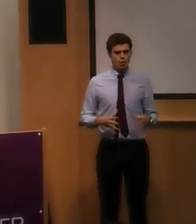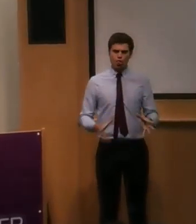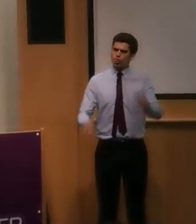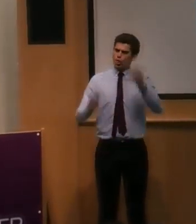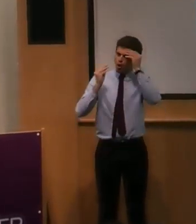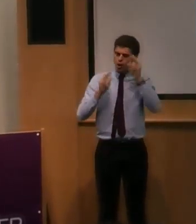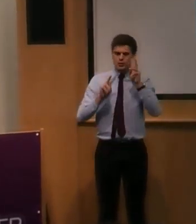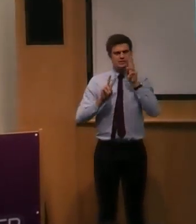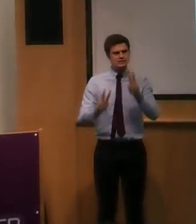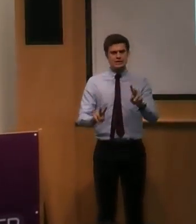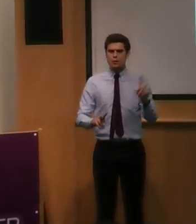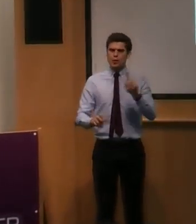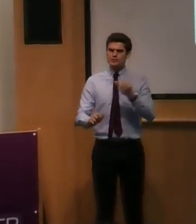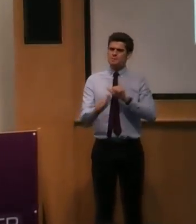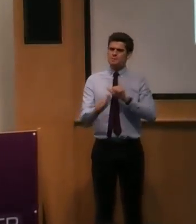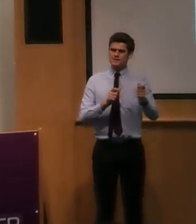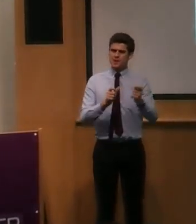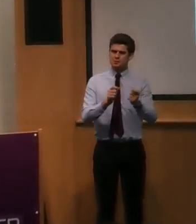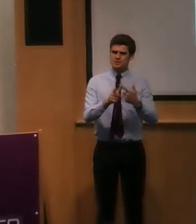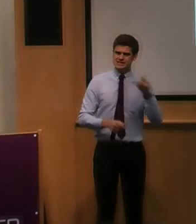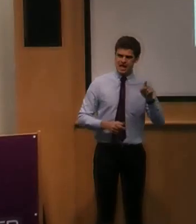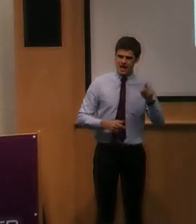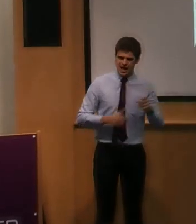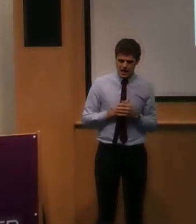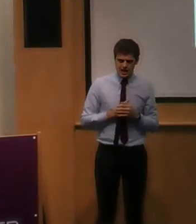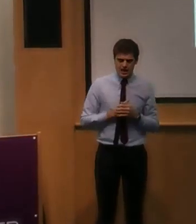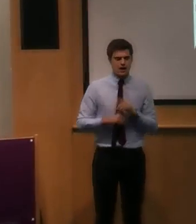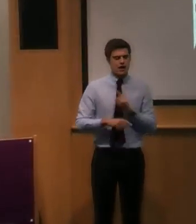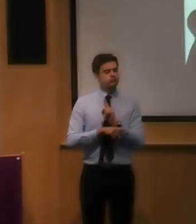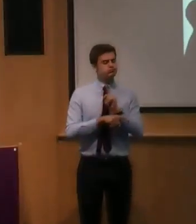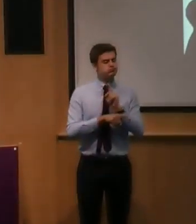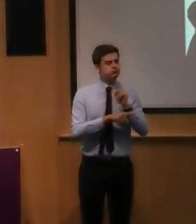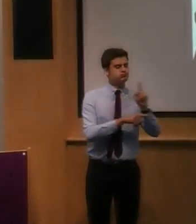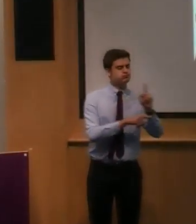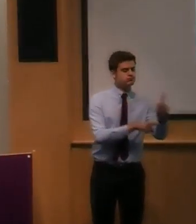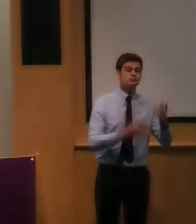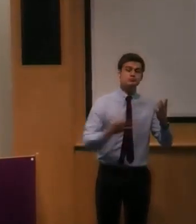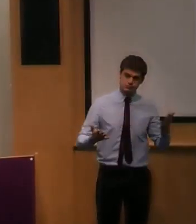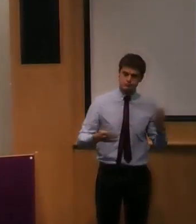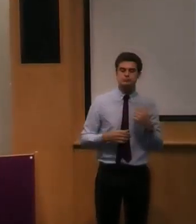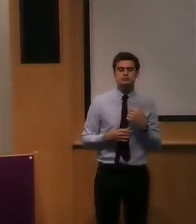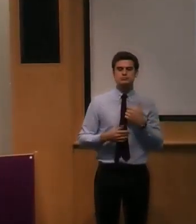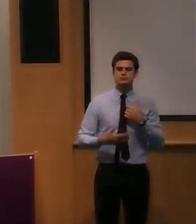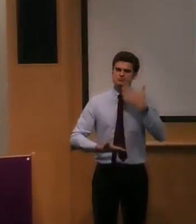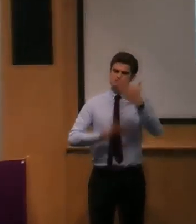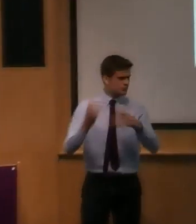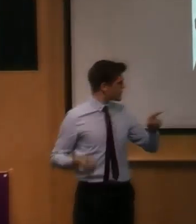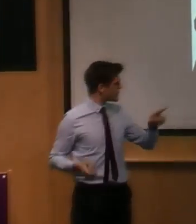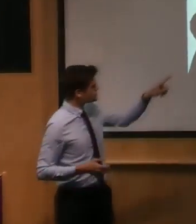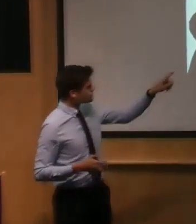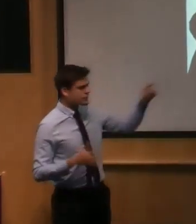the Board of Directors, our Board of Trustees, of which I'm one, we've been talking about the British Deaf Association and the direction that we're